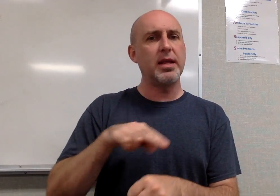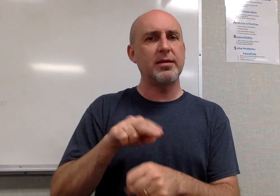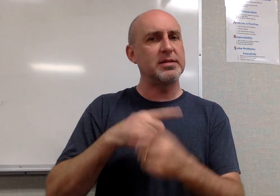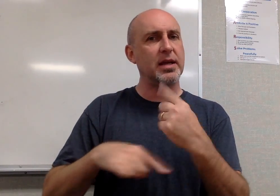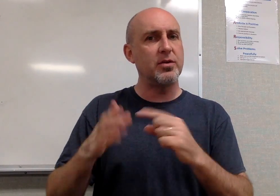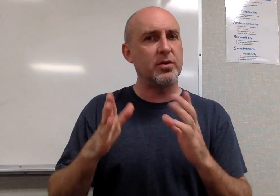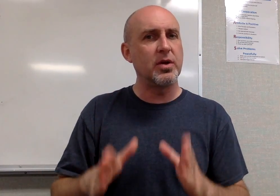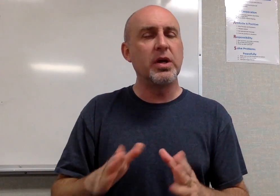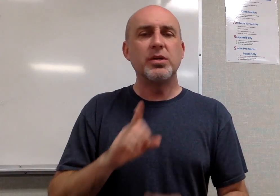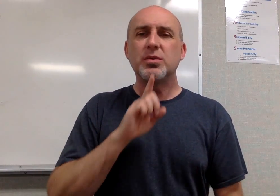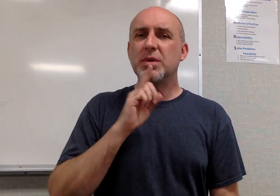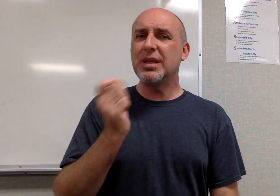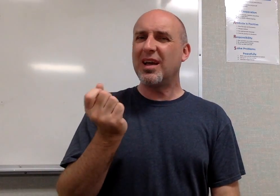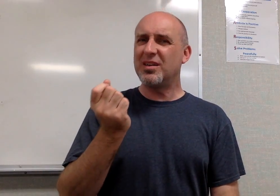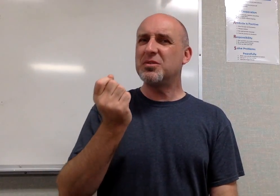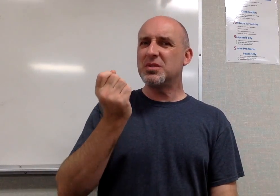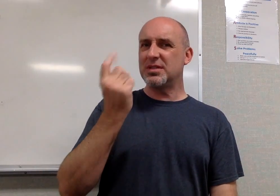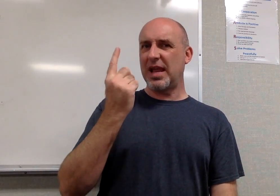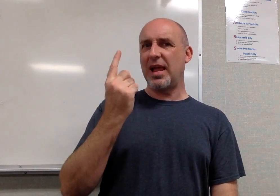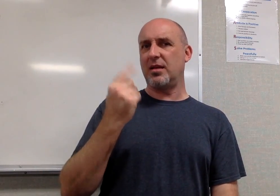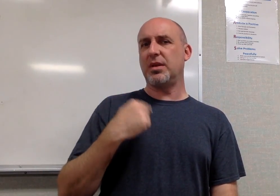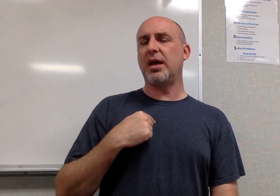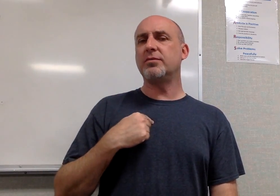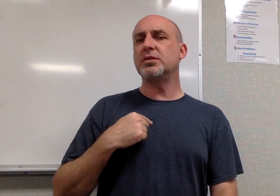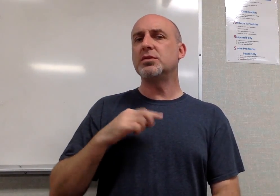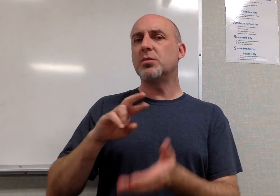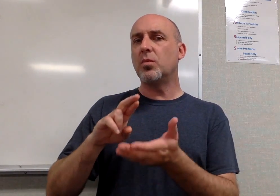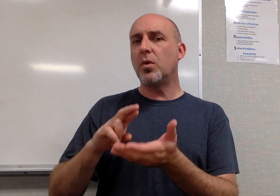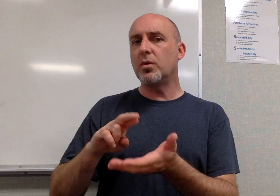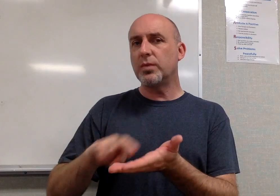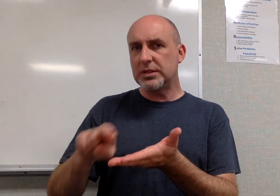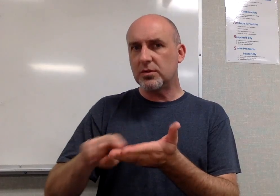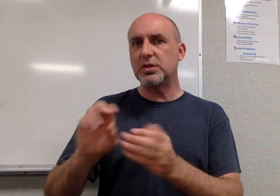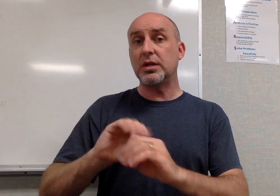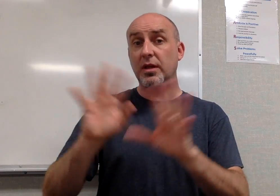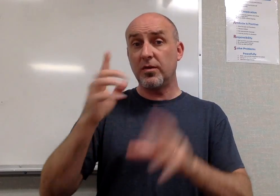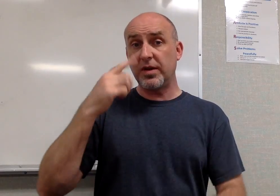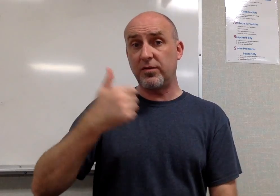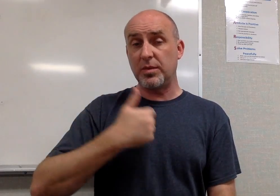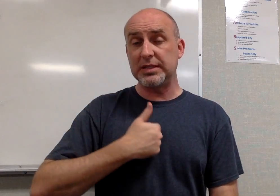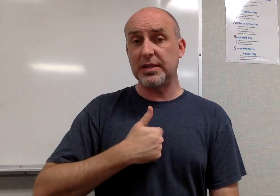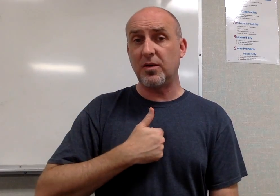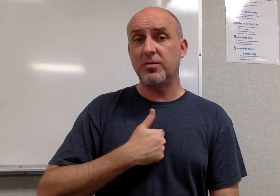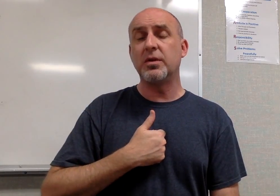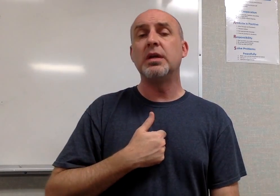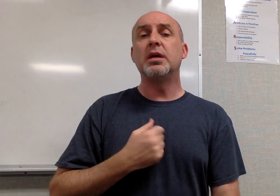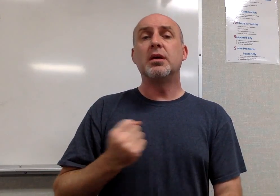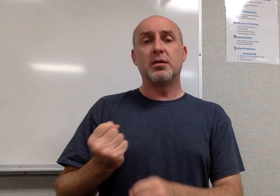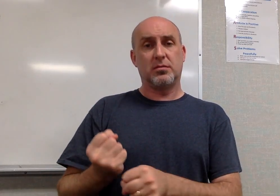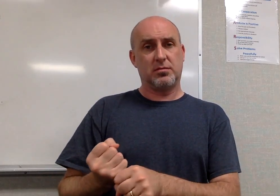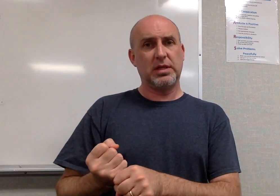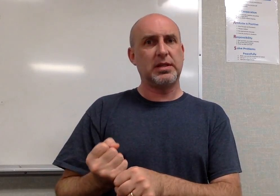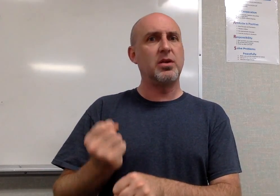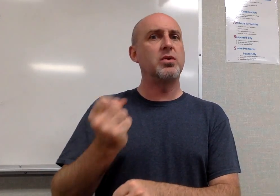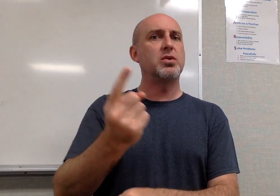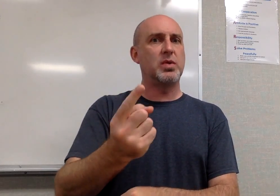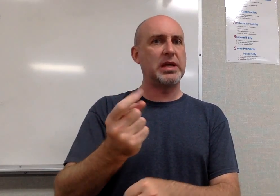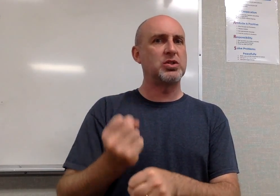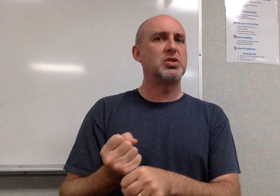non-native signer to really understand. I'm going to have to do some more research and clarify for myself. Yes, I know you can do next year,